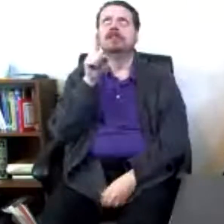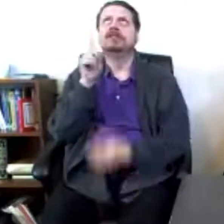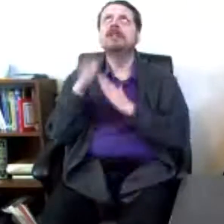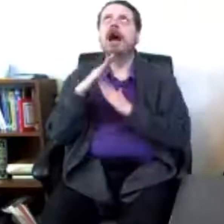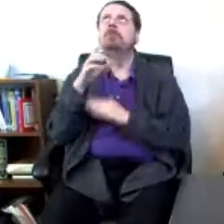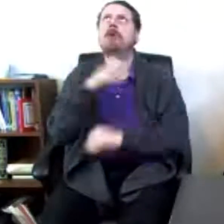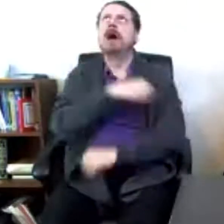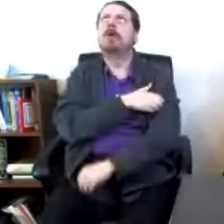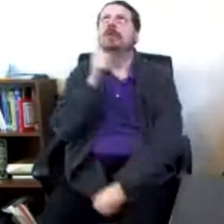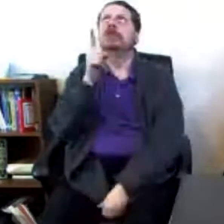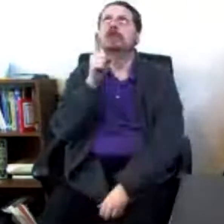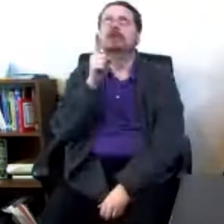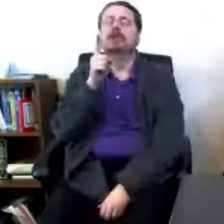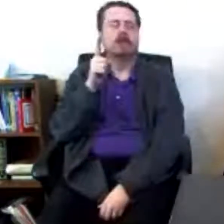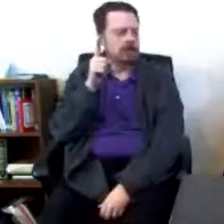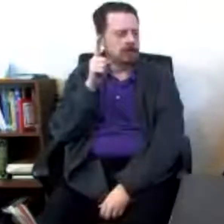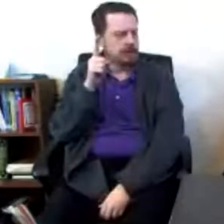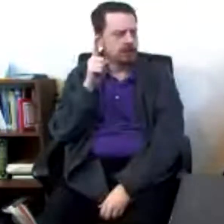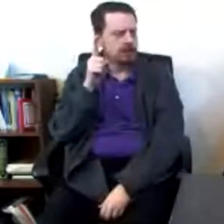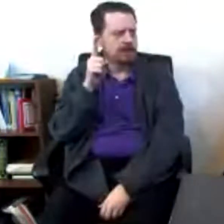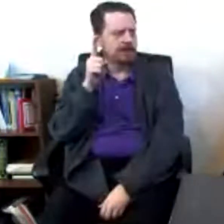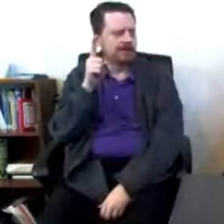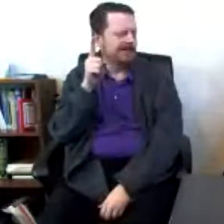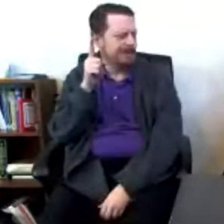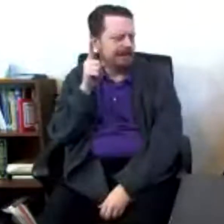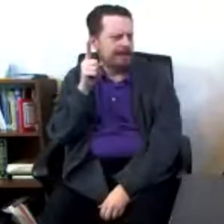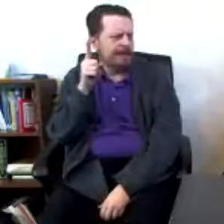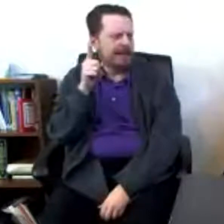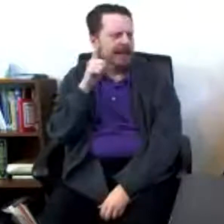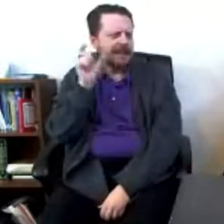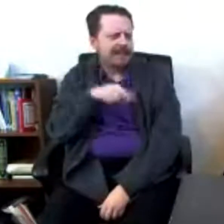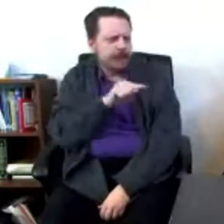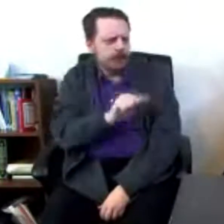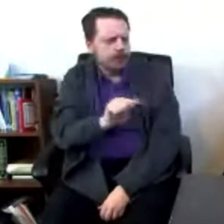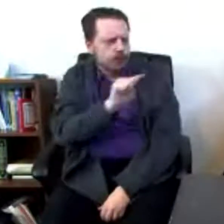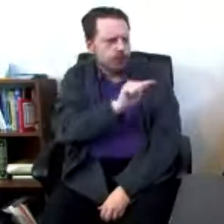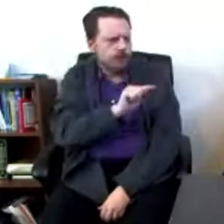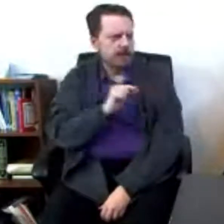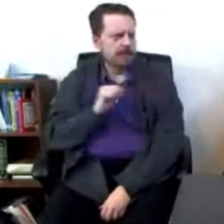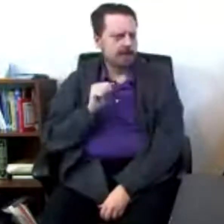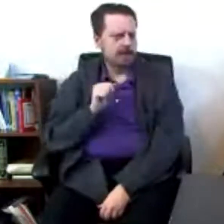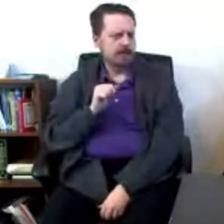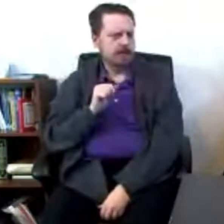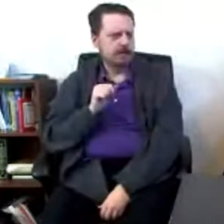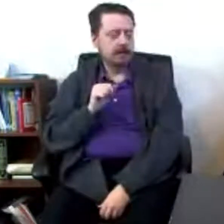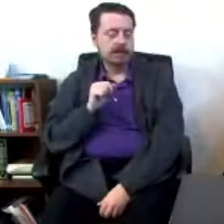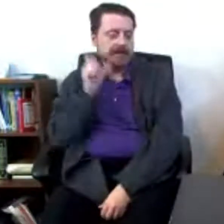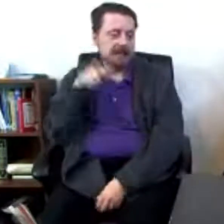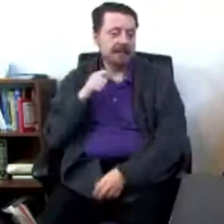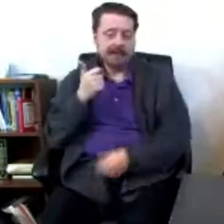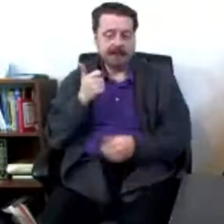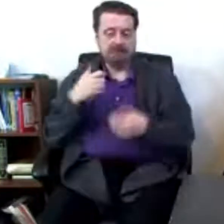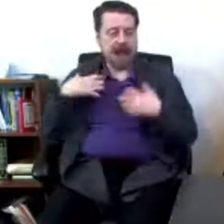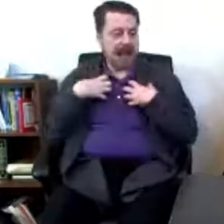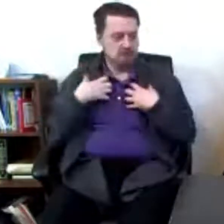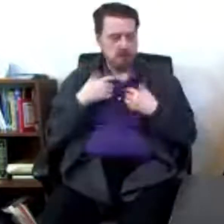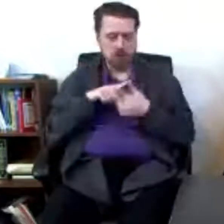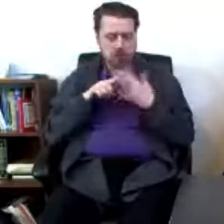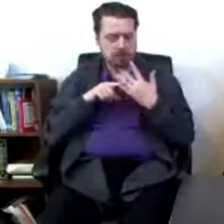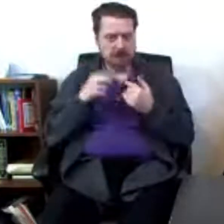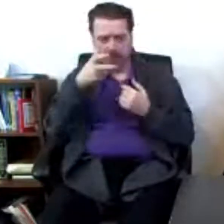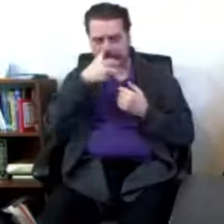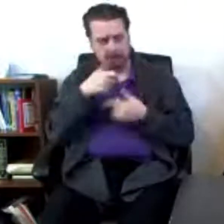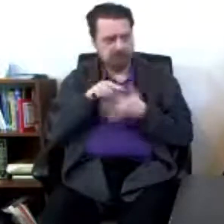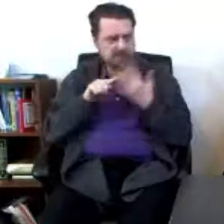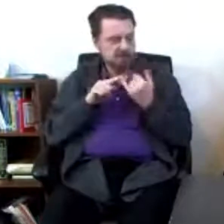one. So Allah does without any of his creatures. And we are the poor and